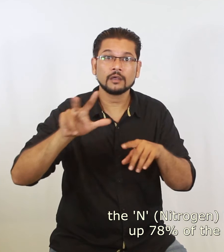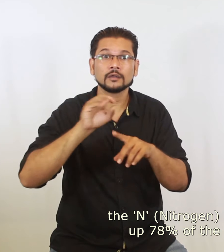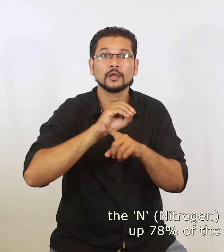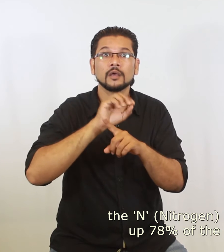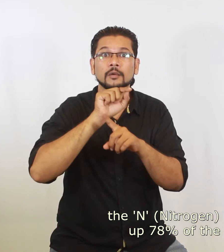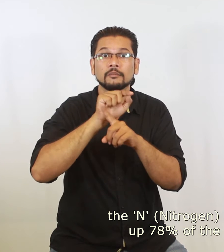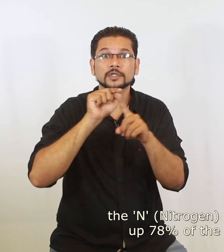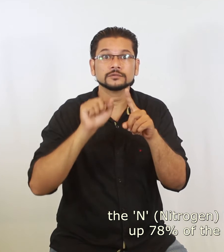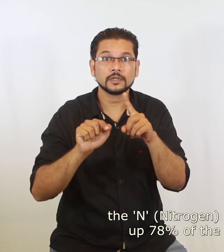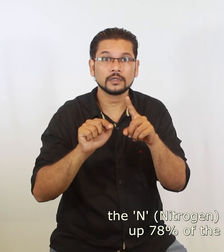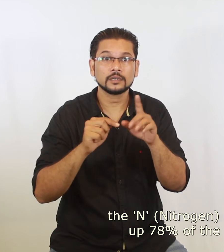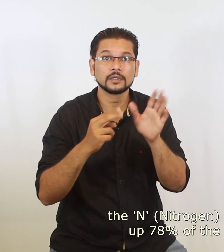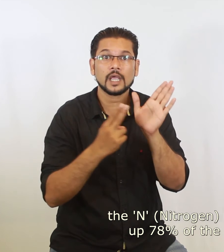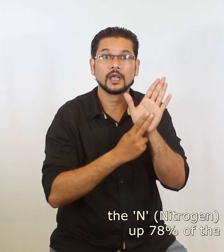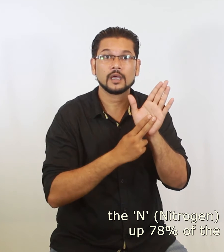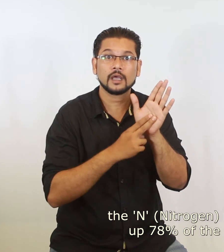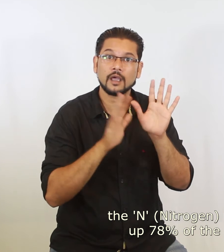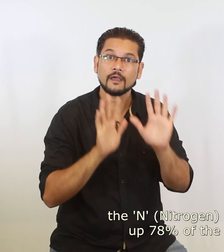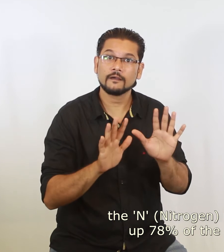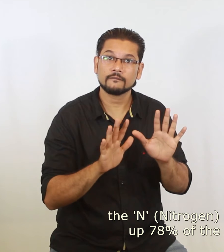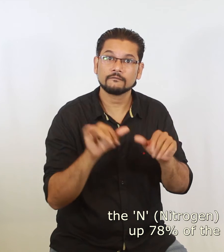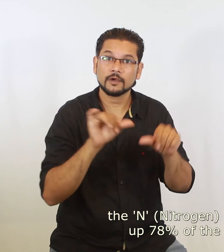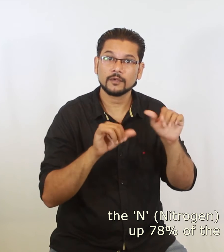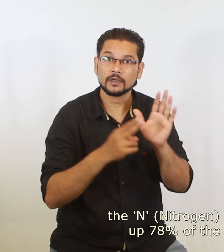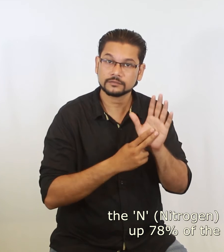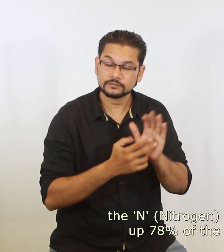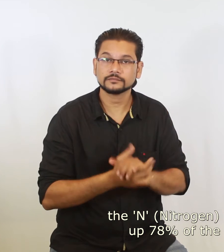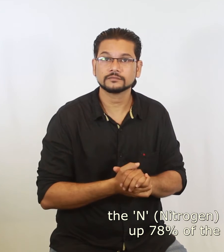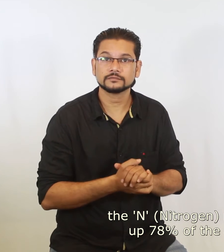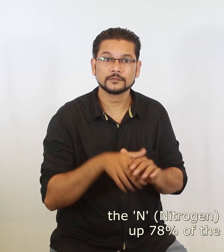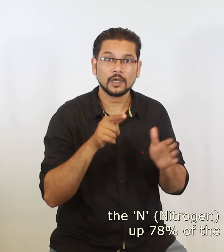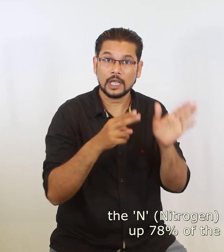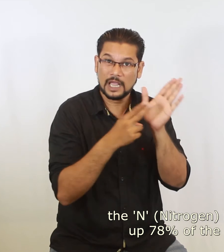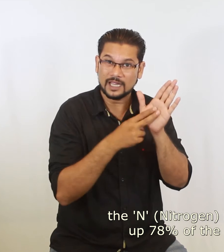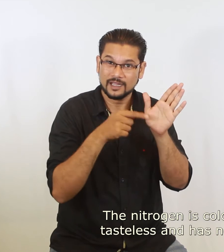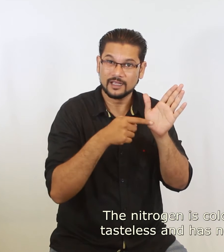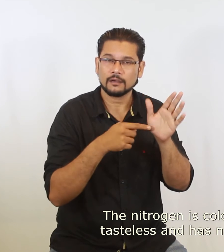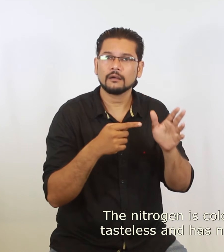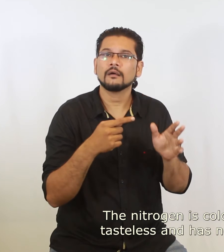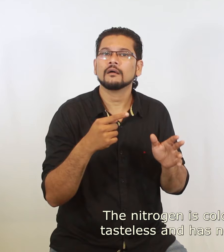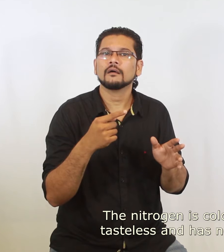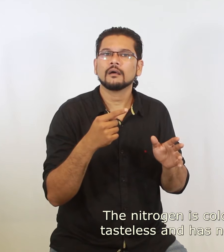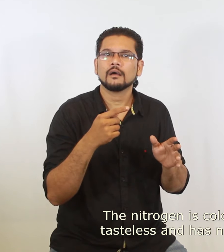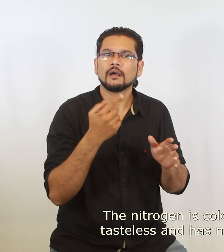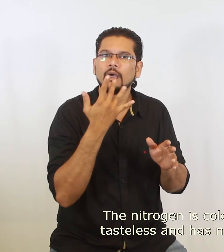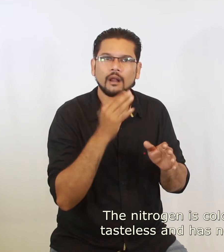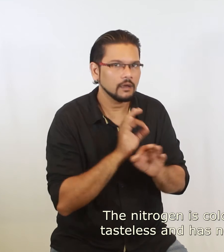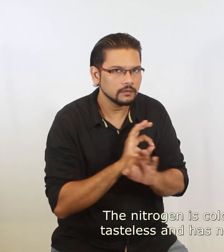the N, nitrogen, makes up 78% of the air. The nitrogen is